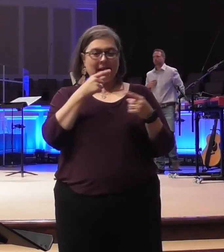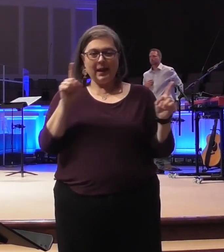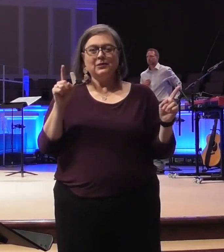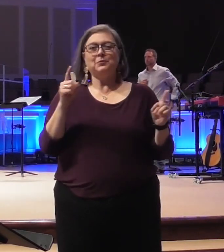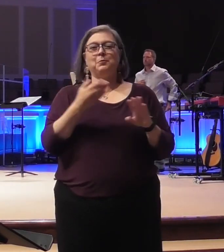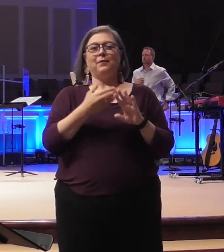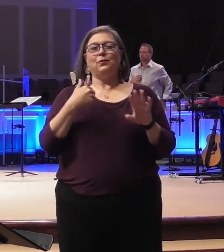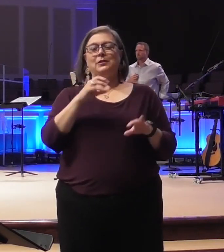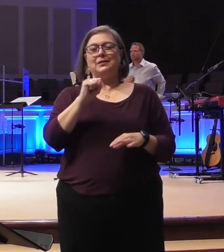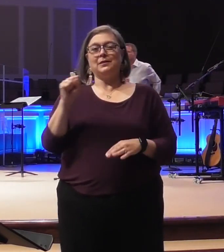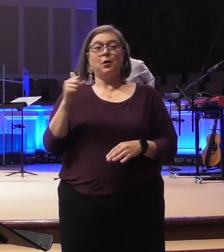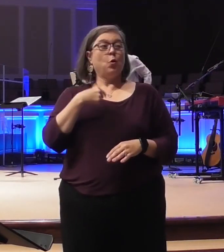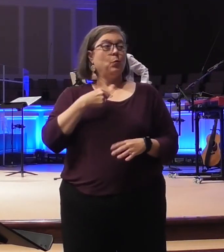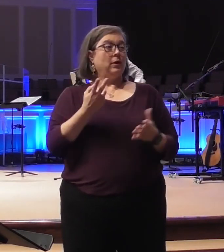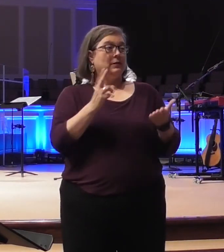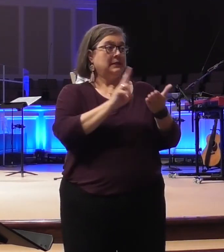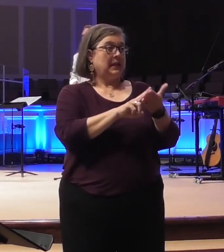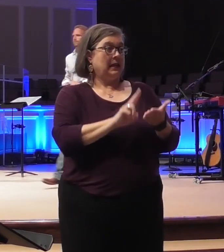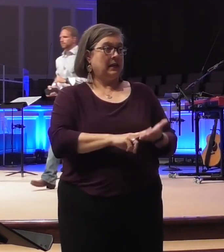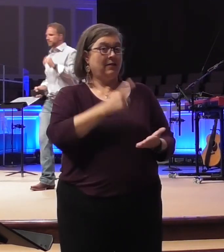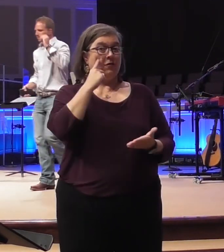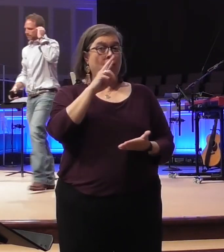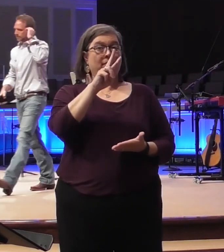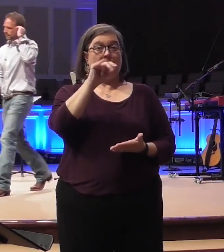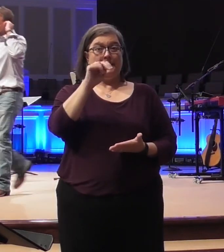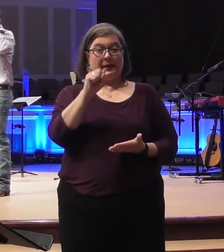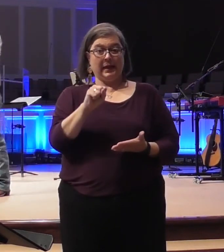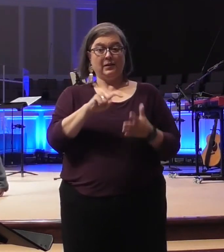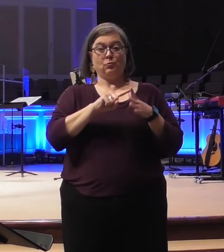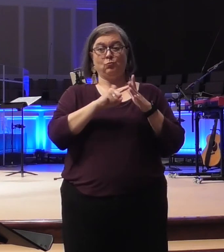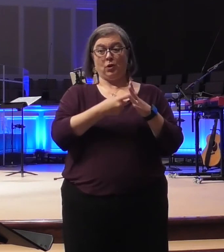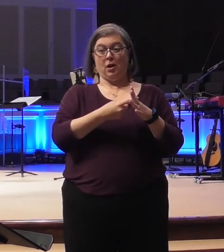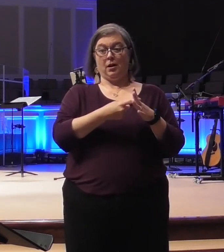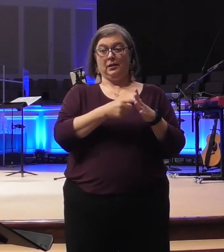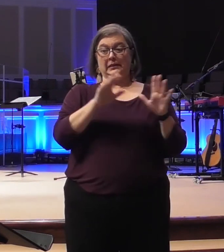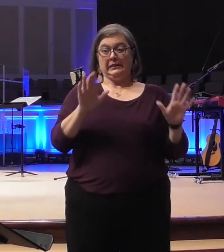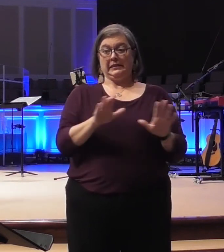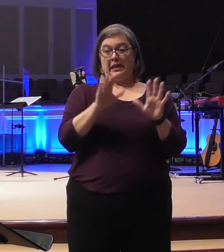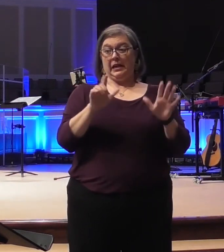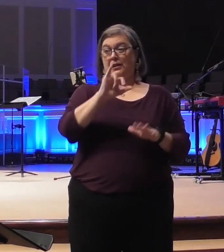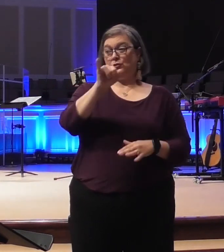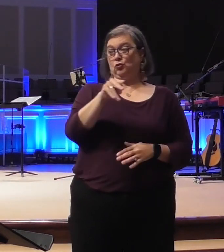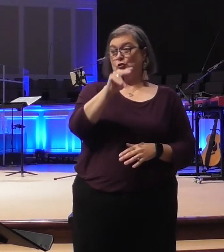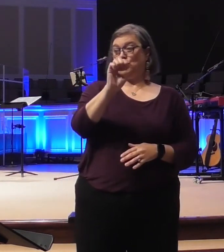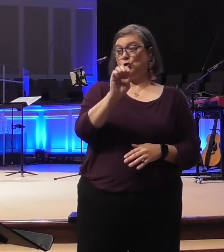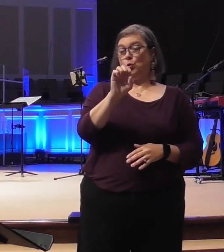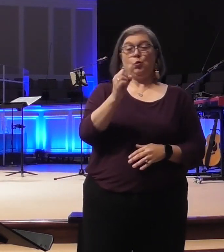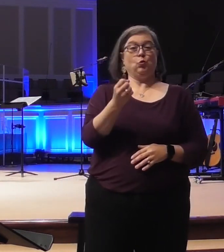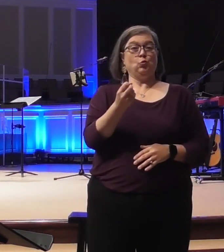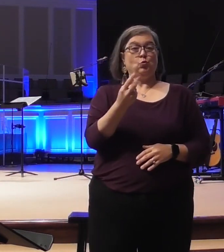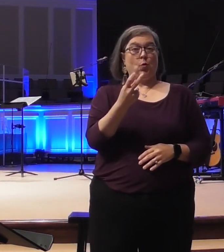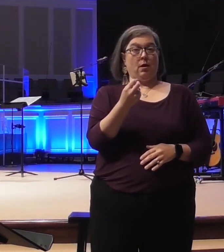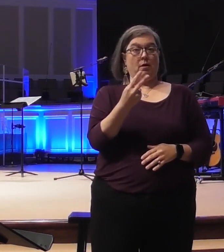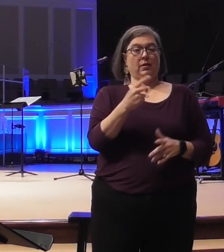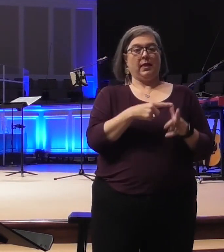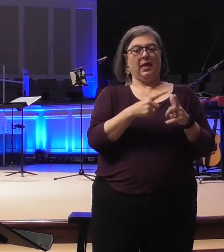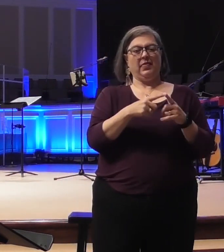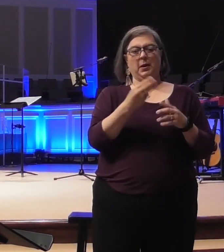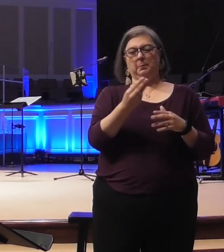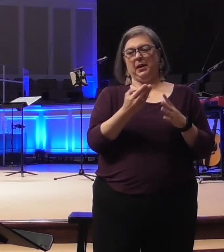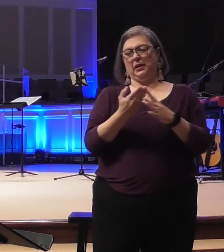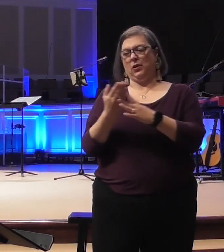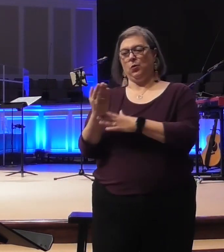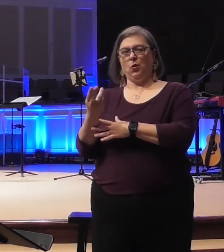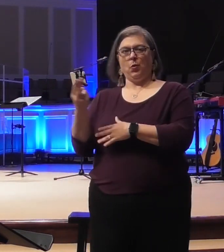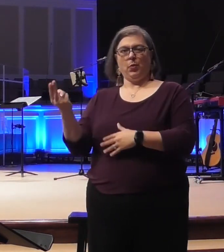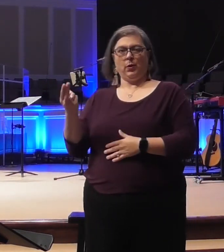We're still signing up for Vacation Bible School, which will start off on Sunday, June the 12th. And then it will be Monday